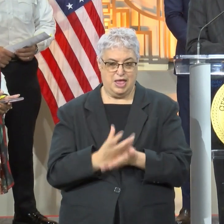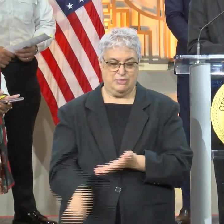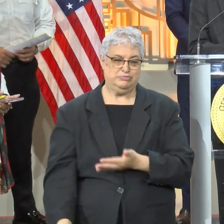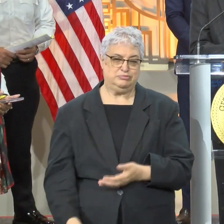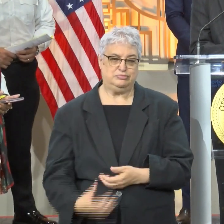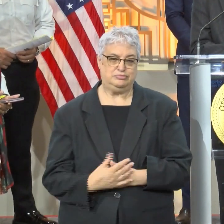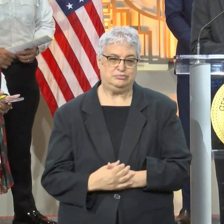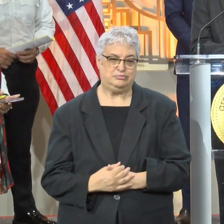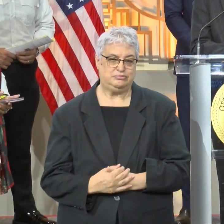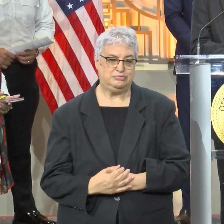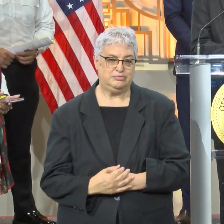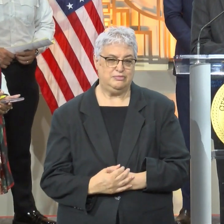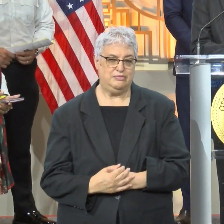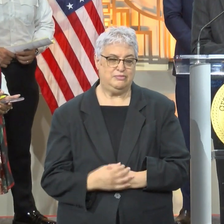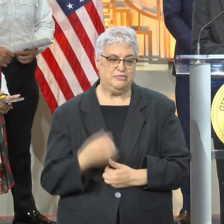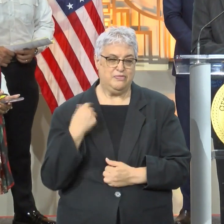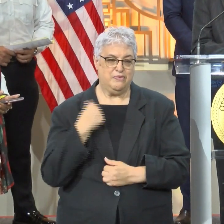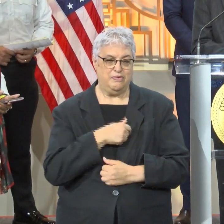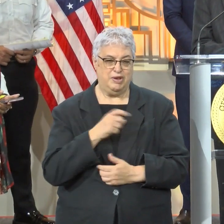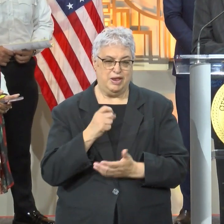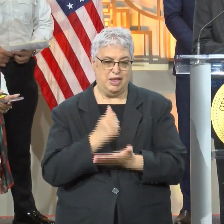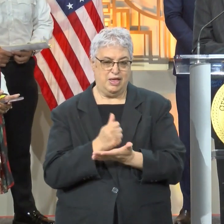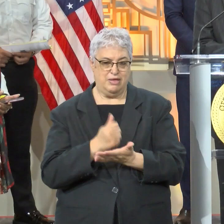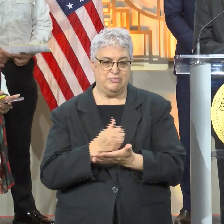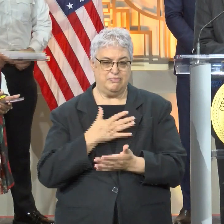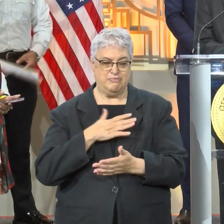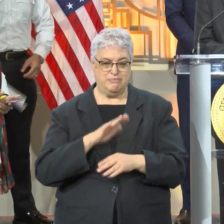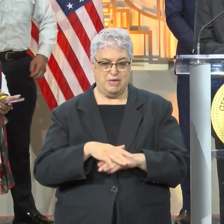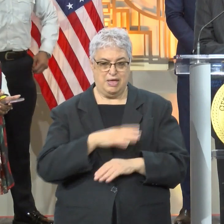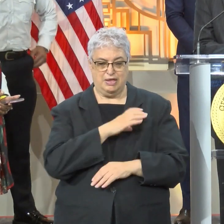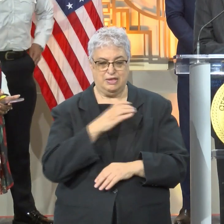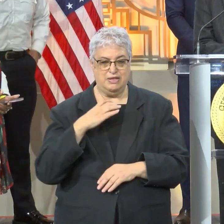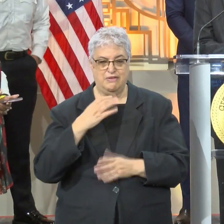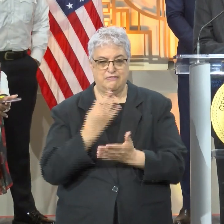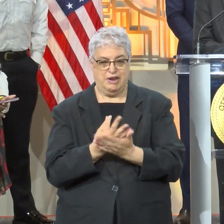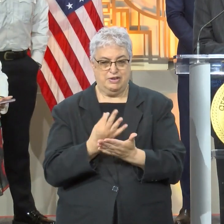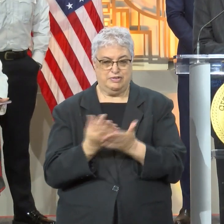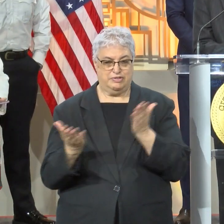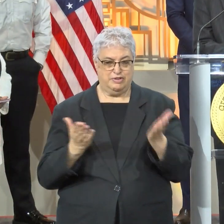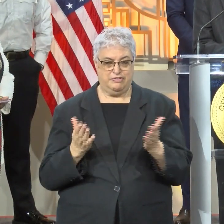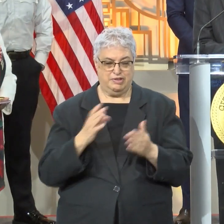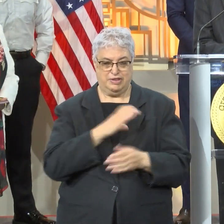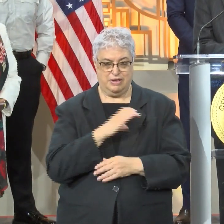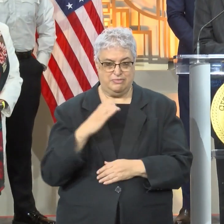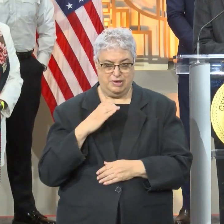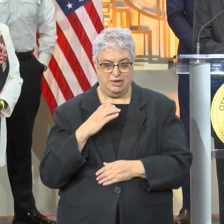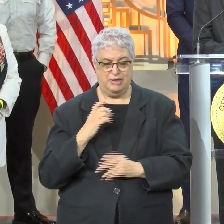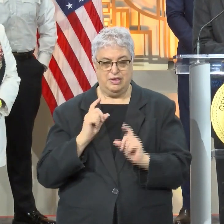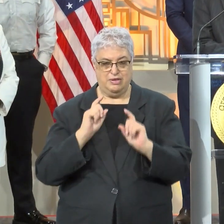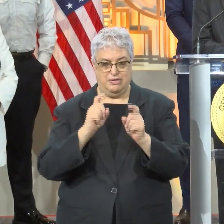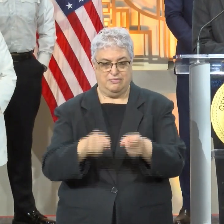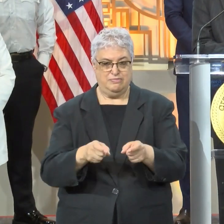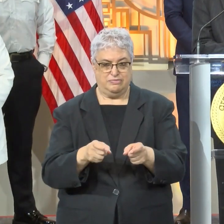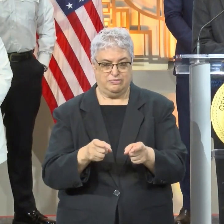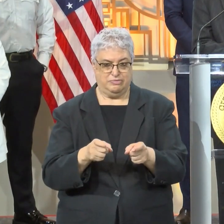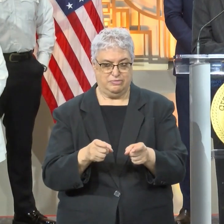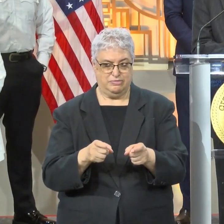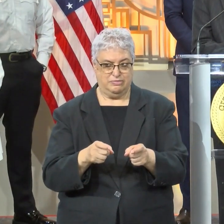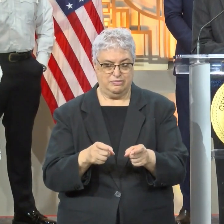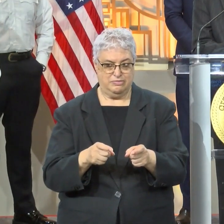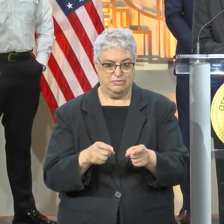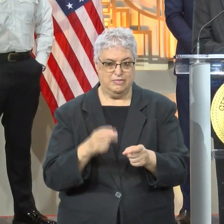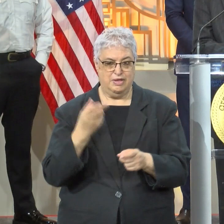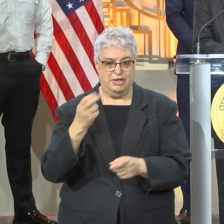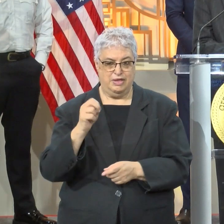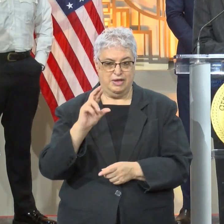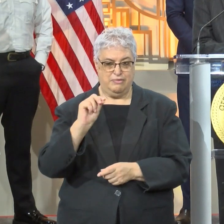need to help. My committee, the Financial Services Committee, has appropriated in the